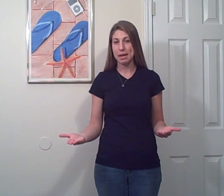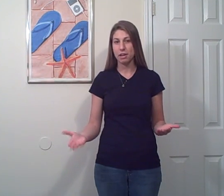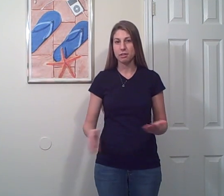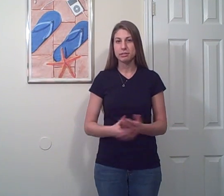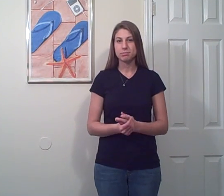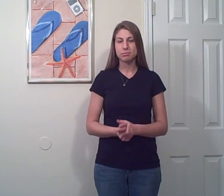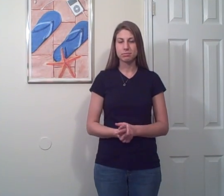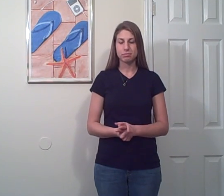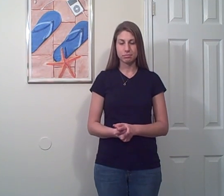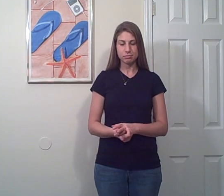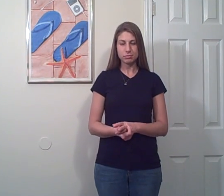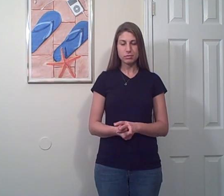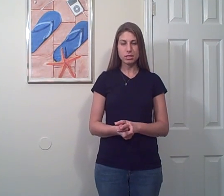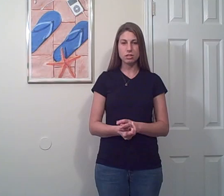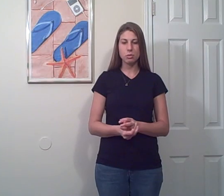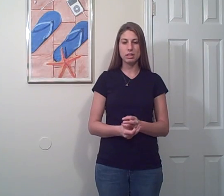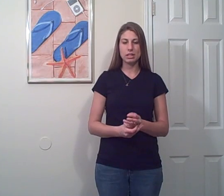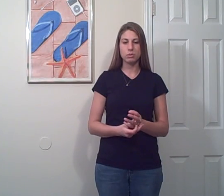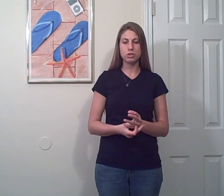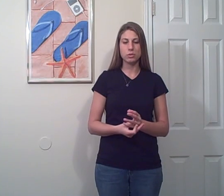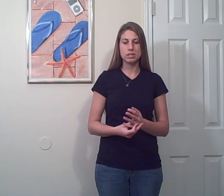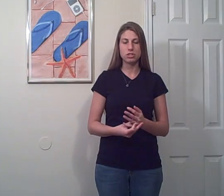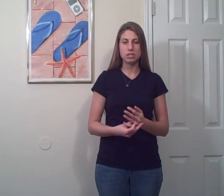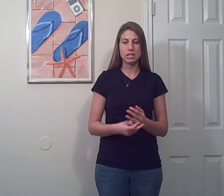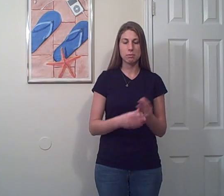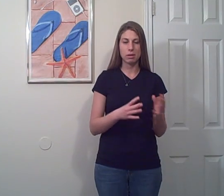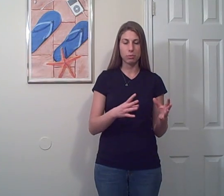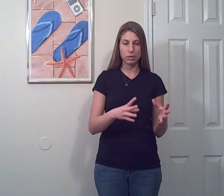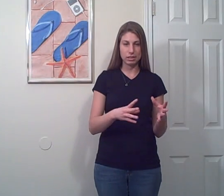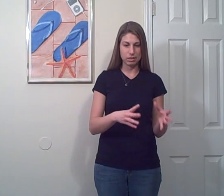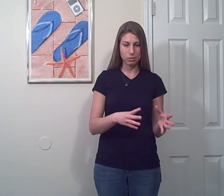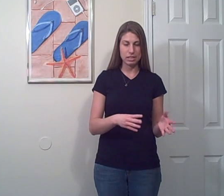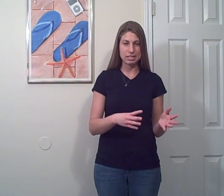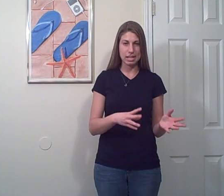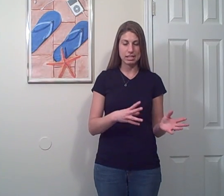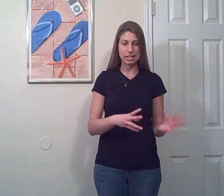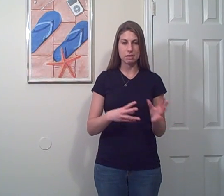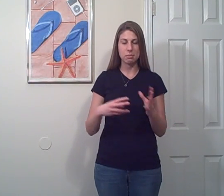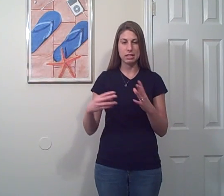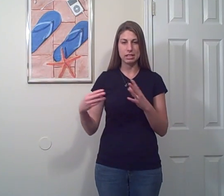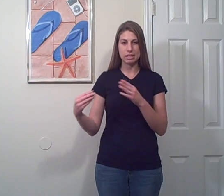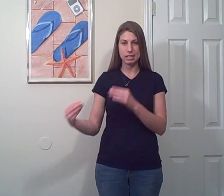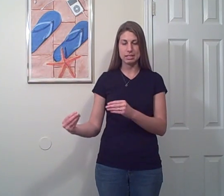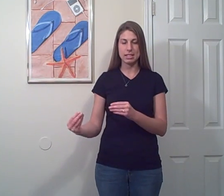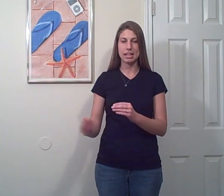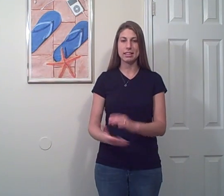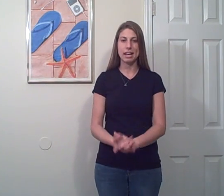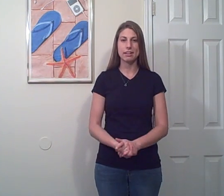manner. So one thing we'll do is just think about what it's saying and take the meaning and sign that.